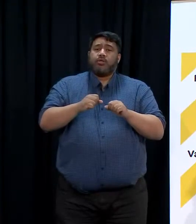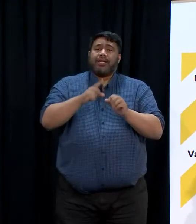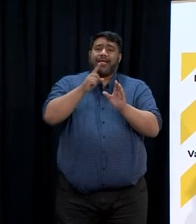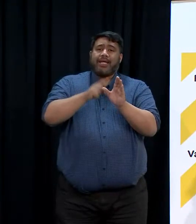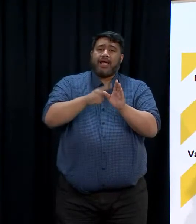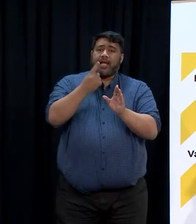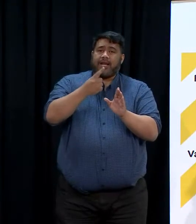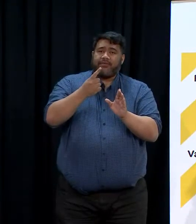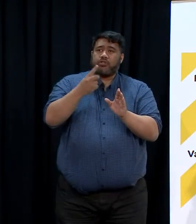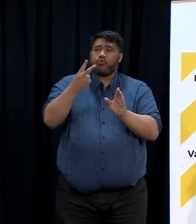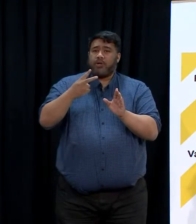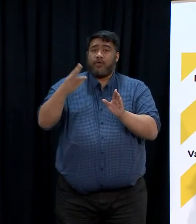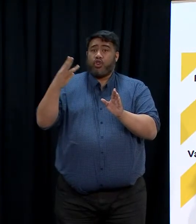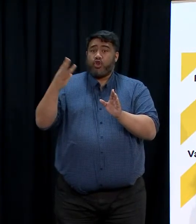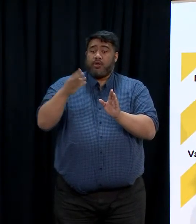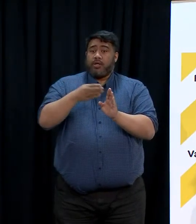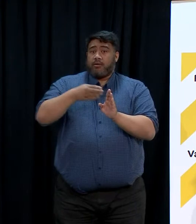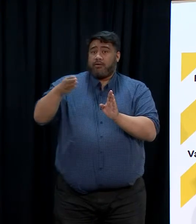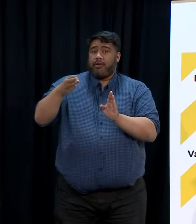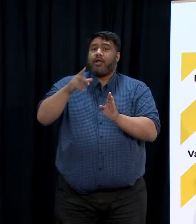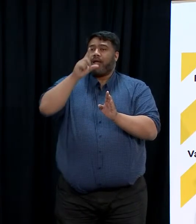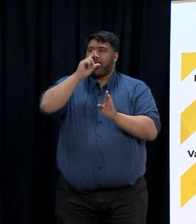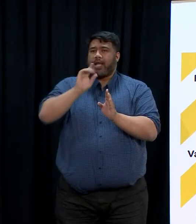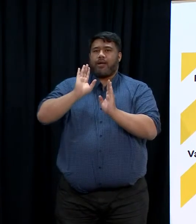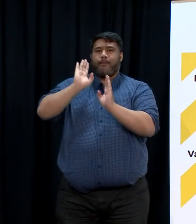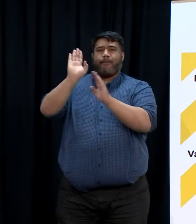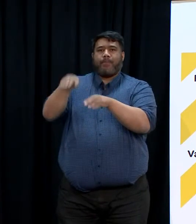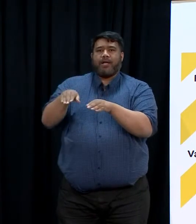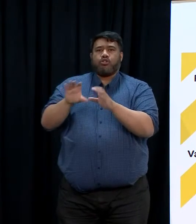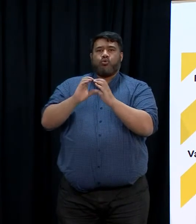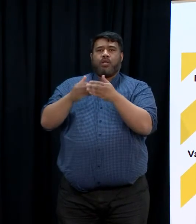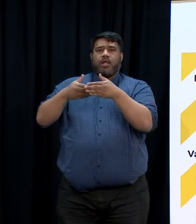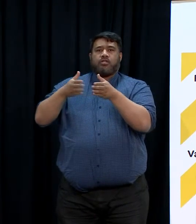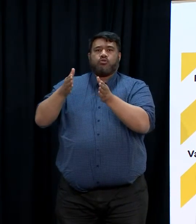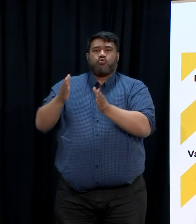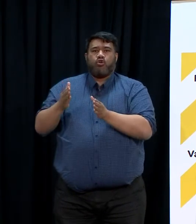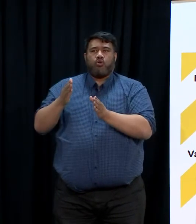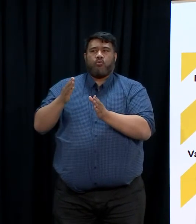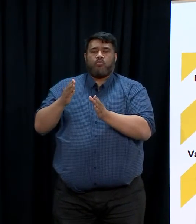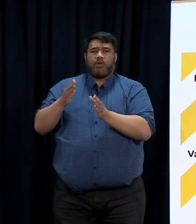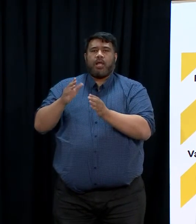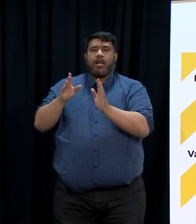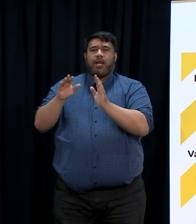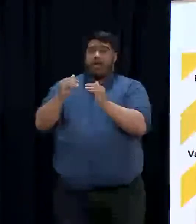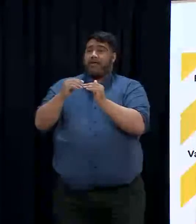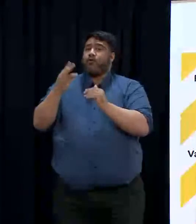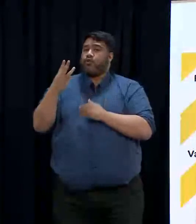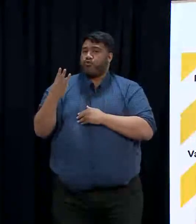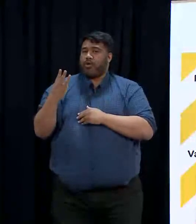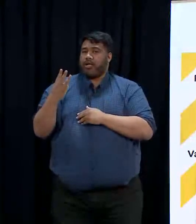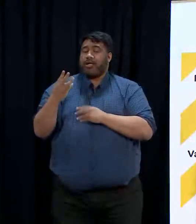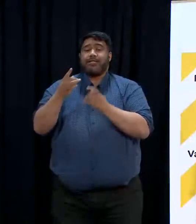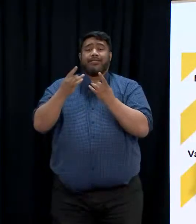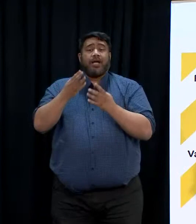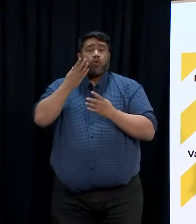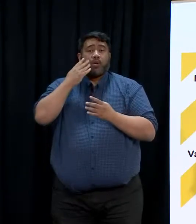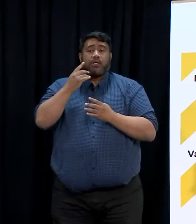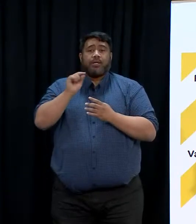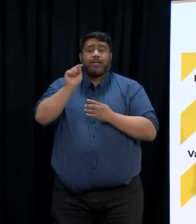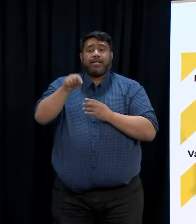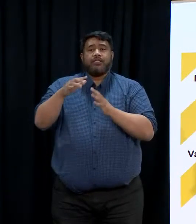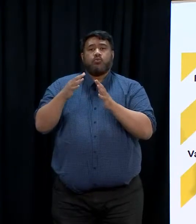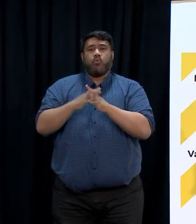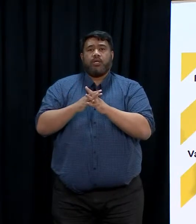and 13 will be able to return to the classroom in an alert level 3 area from Tuesday the 26th of October,